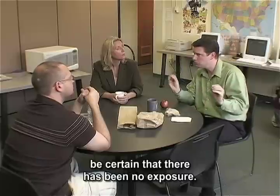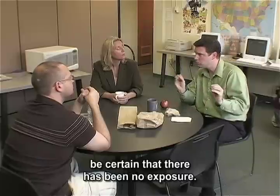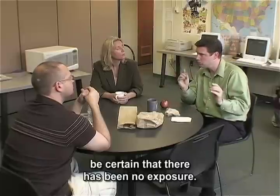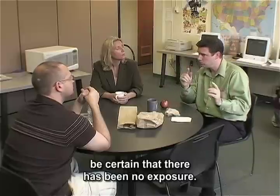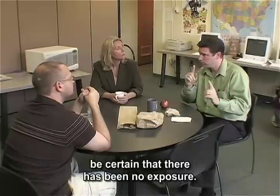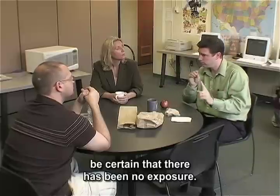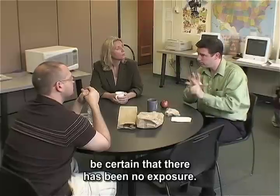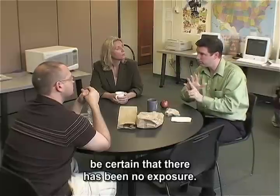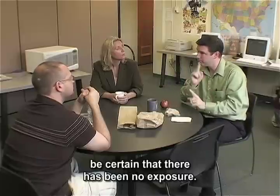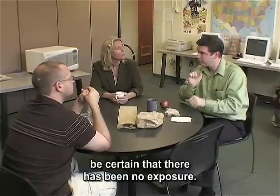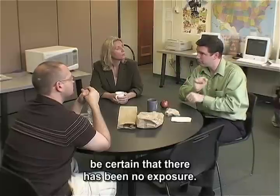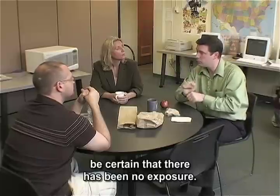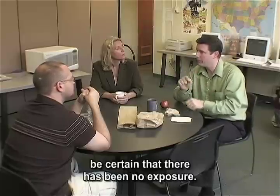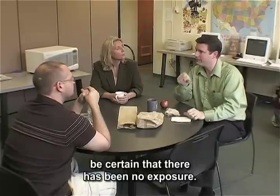certain that there's been no exposure.